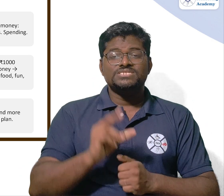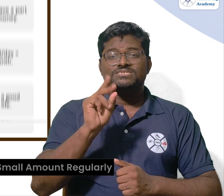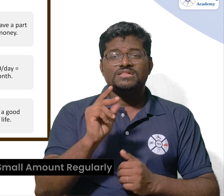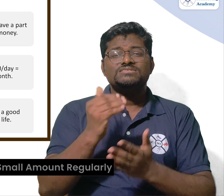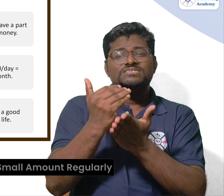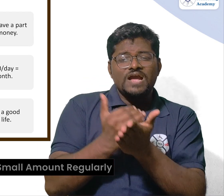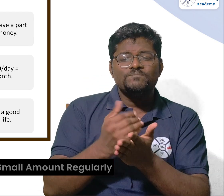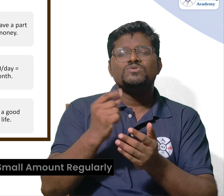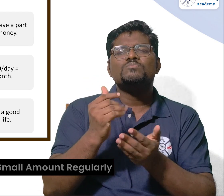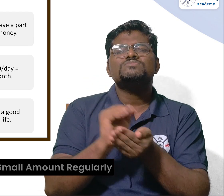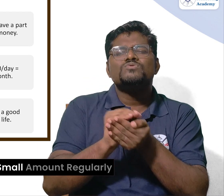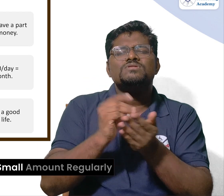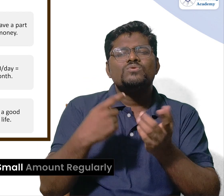2. Save a small amount regularly.